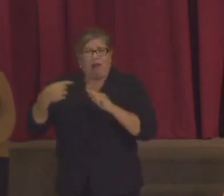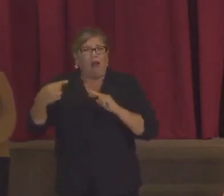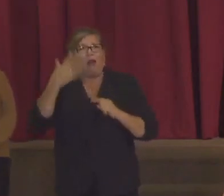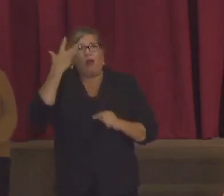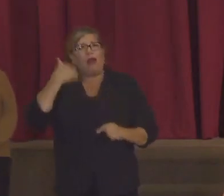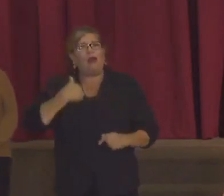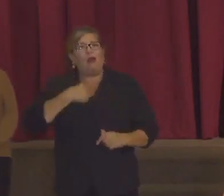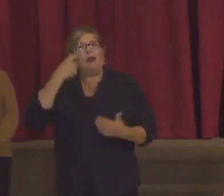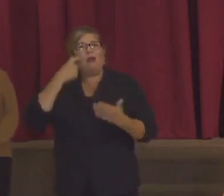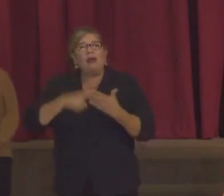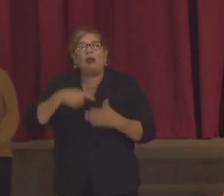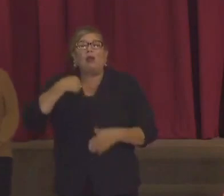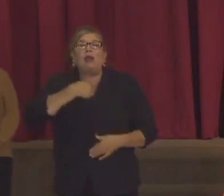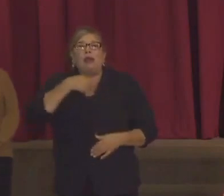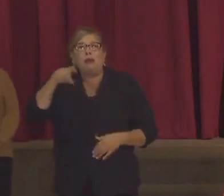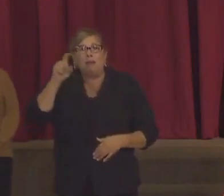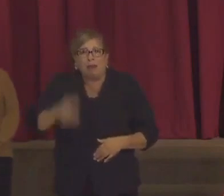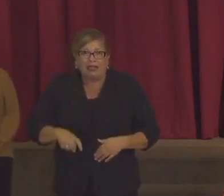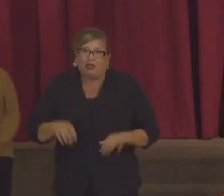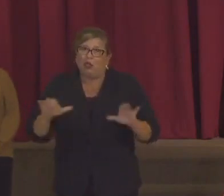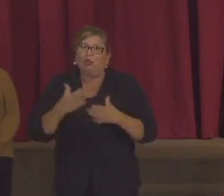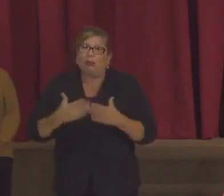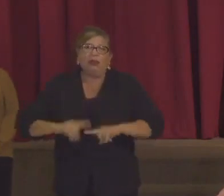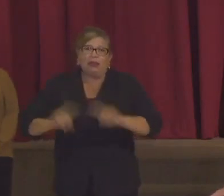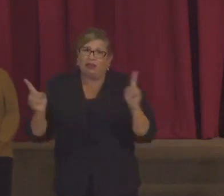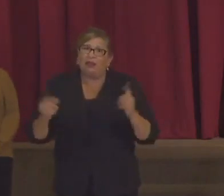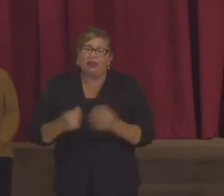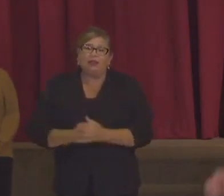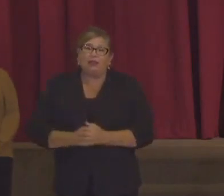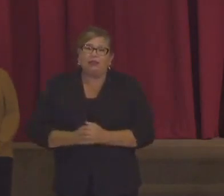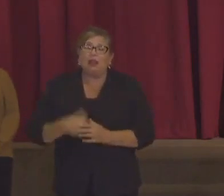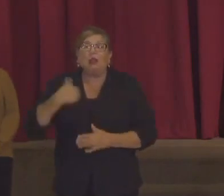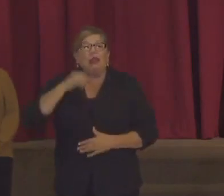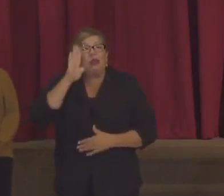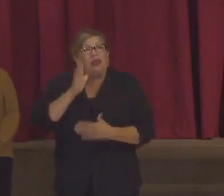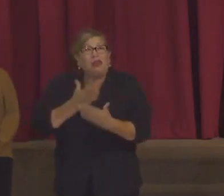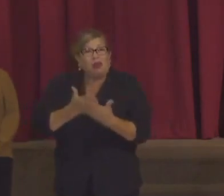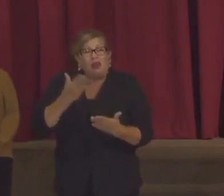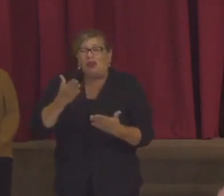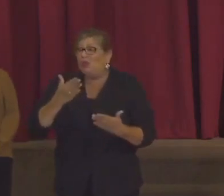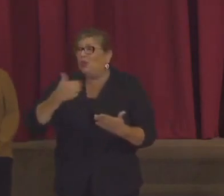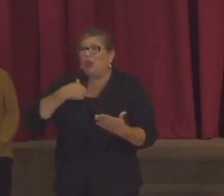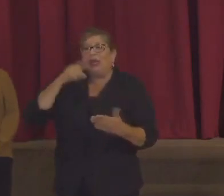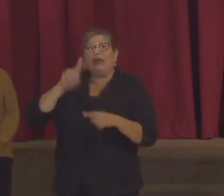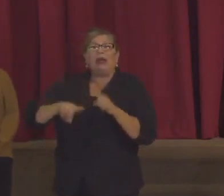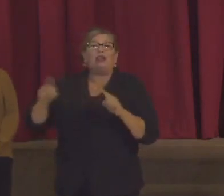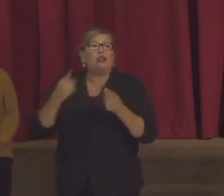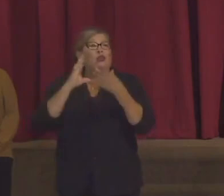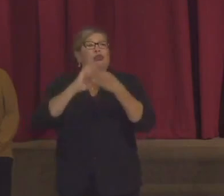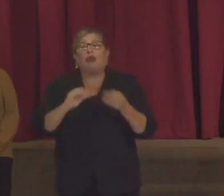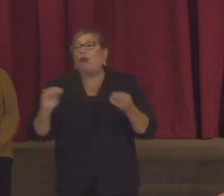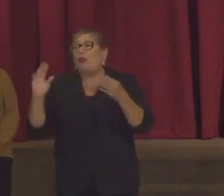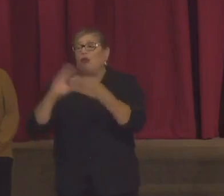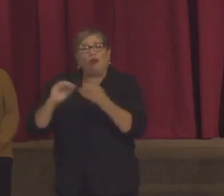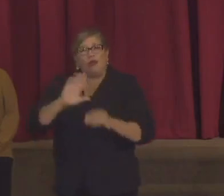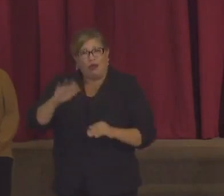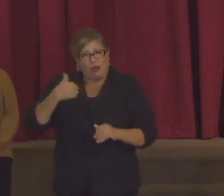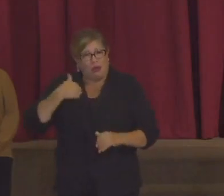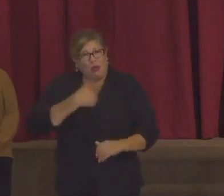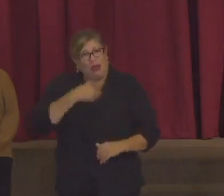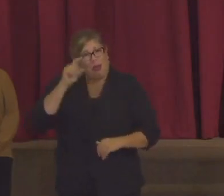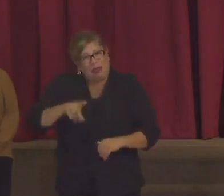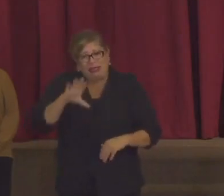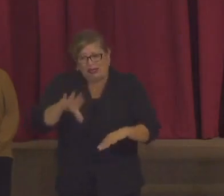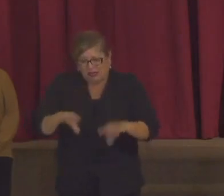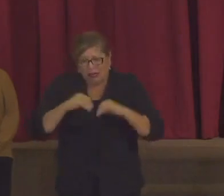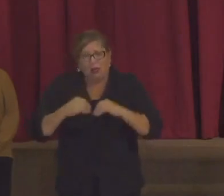we're resolved to prove that, not just assert that, and to hold ourselves to account, because each of us will be judged